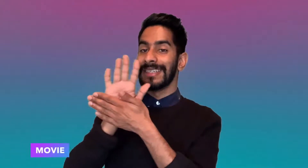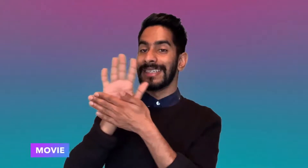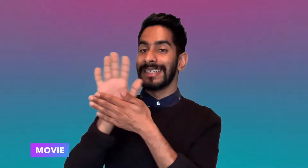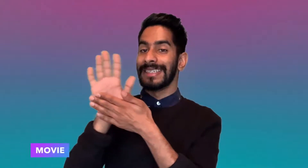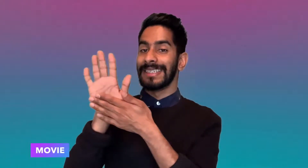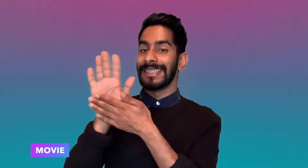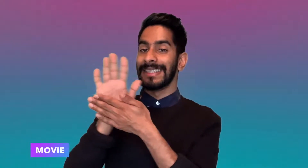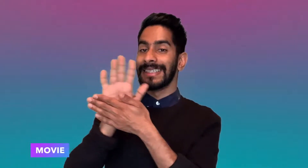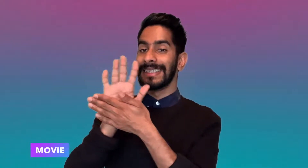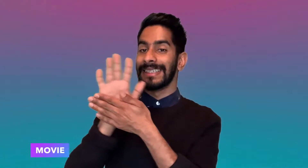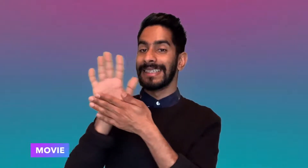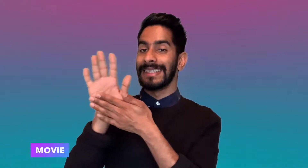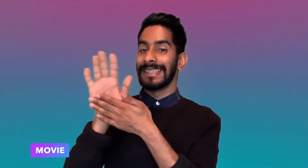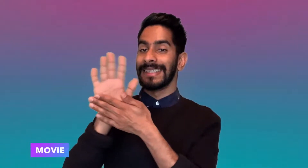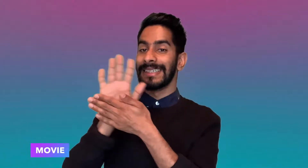Movie.